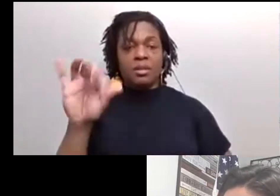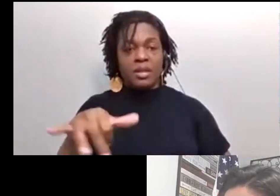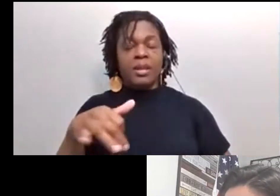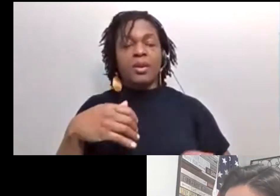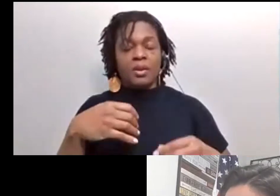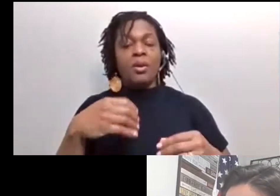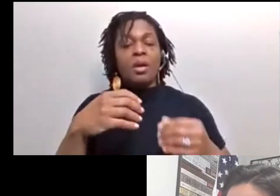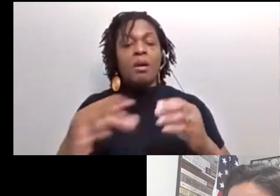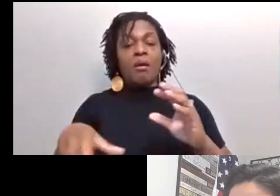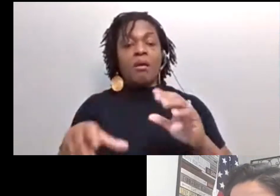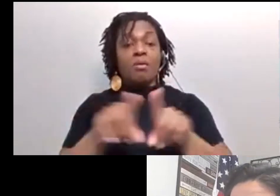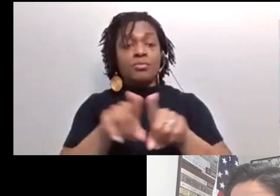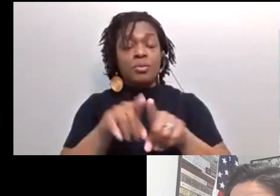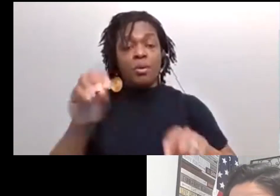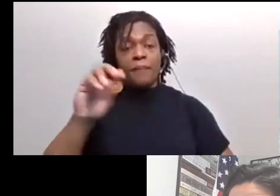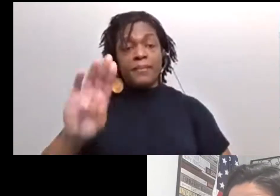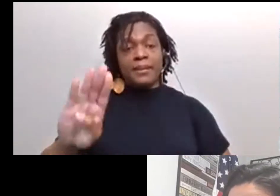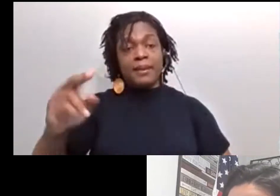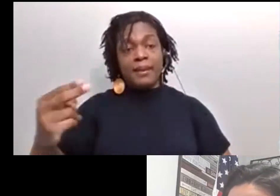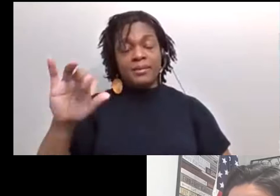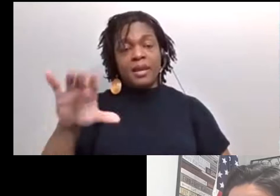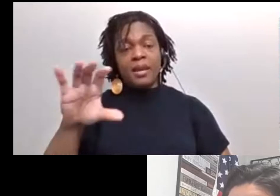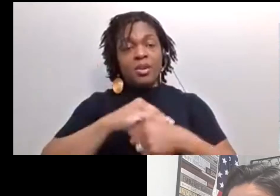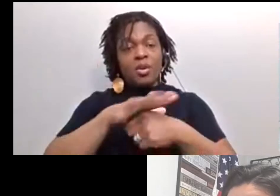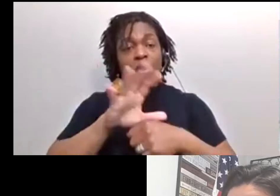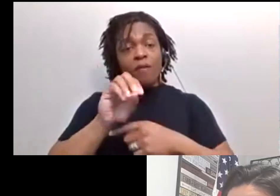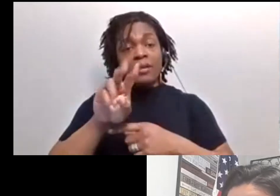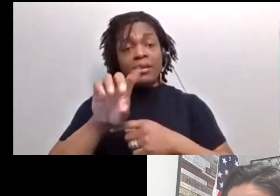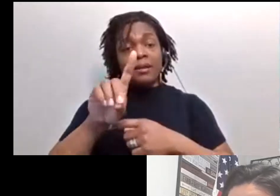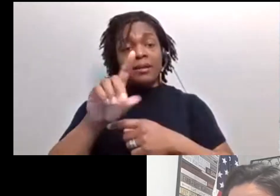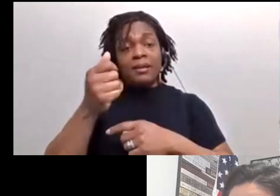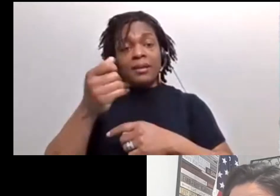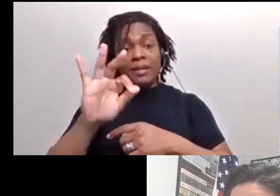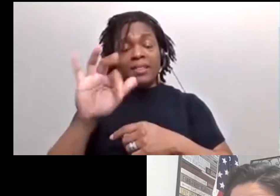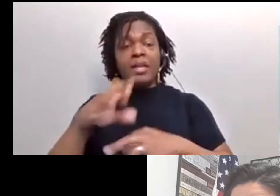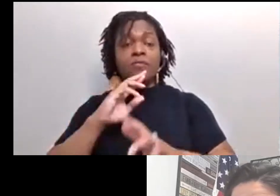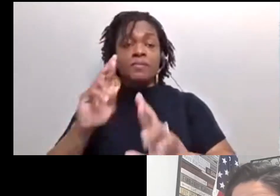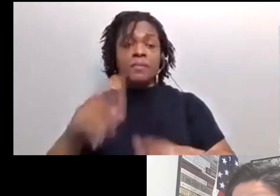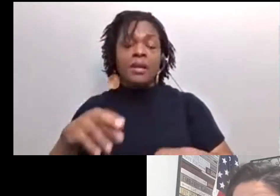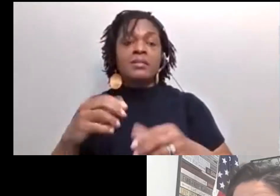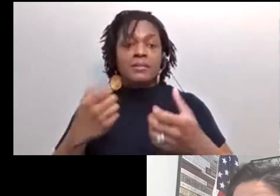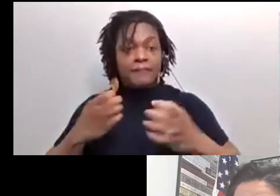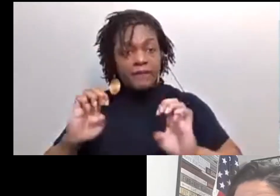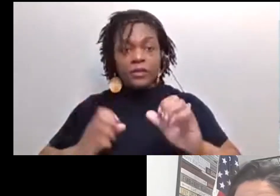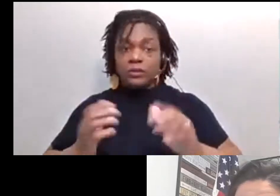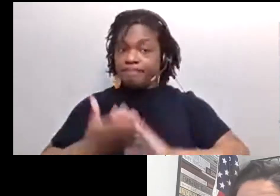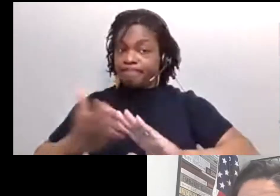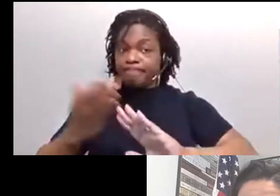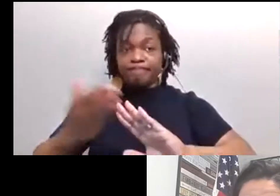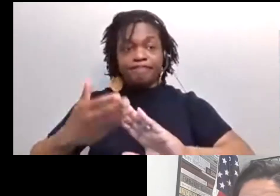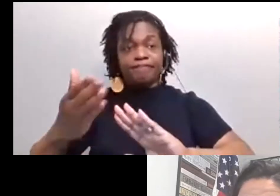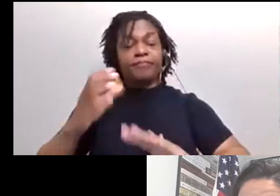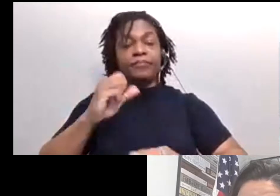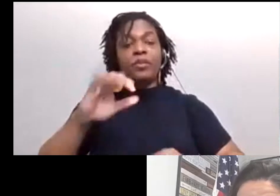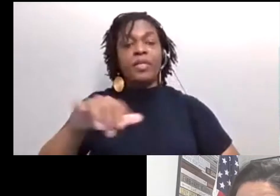Also, the OBH's COVID-19 response efforts are ongoing. And so the majority of the